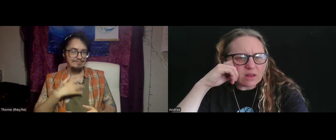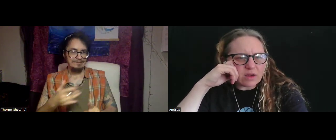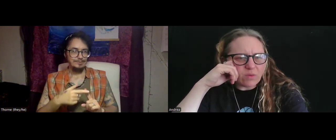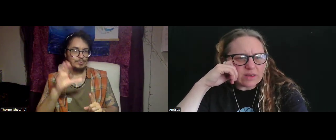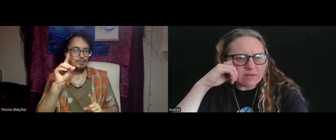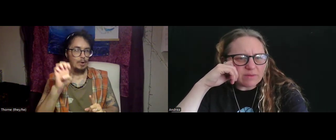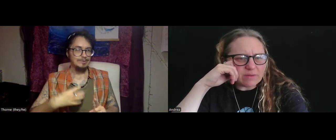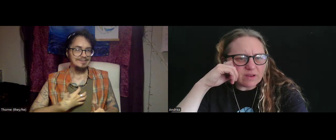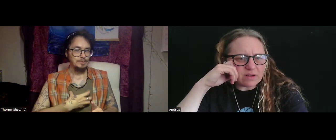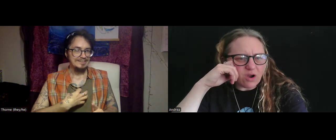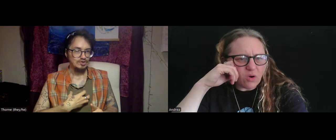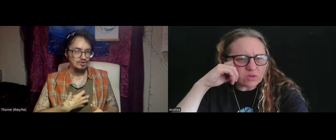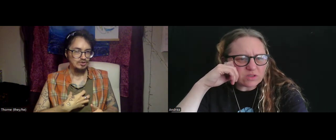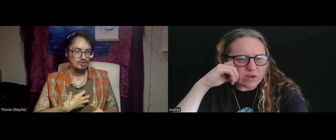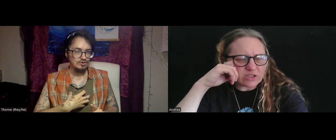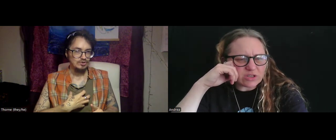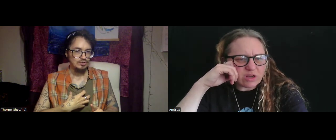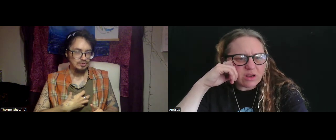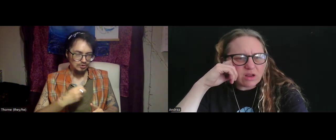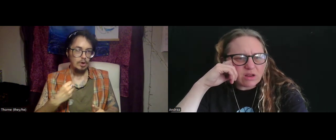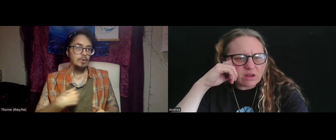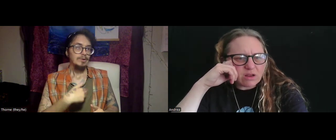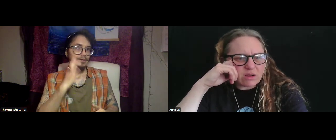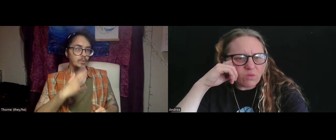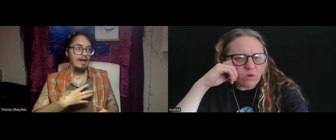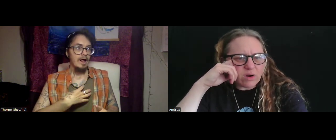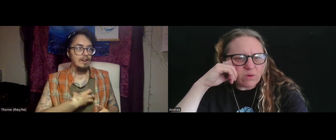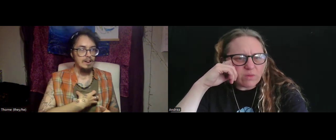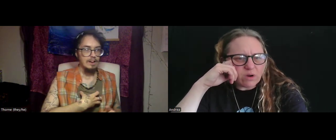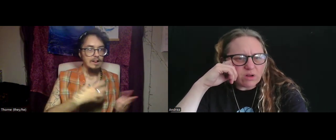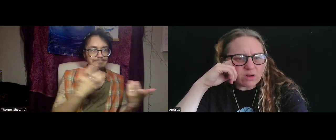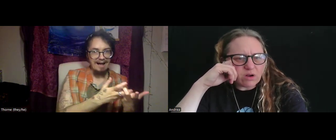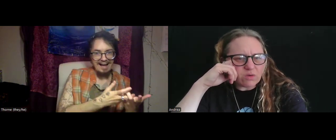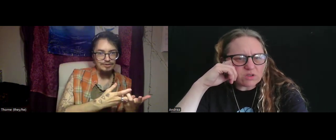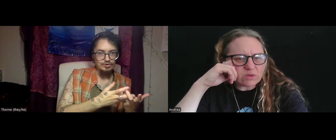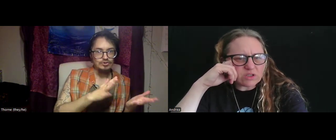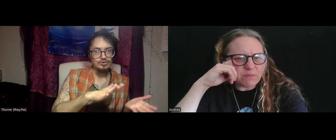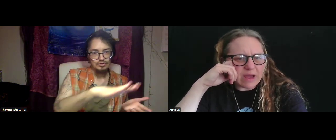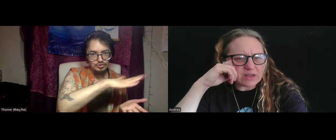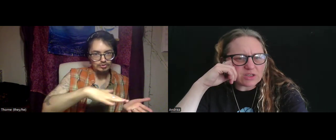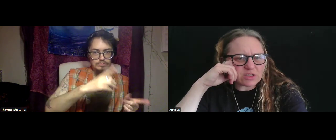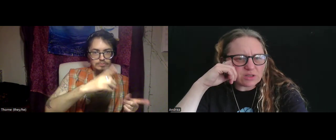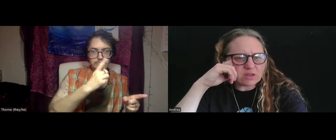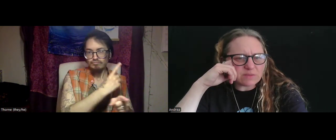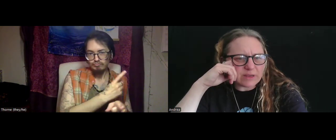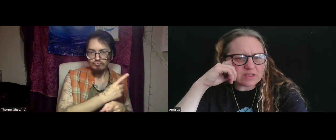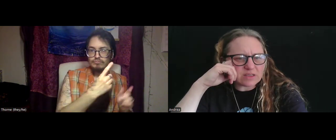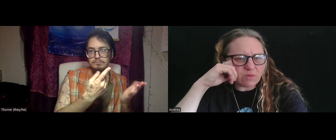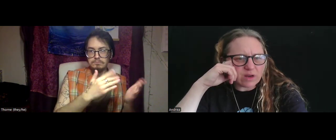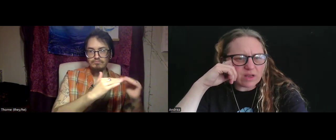like we deaf people tend to code switch, where we will code switch to match the space that we're in